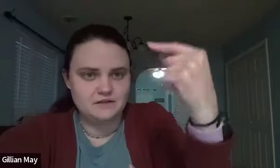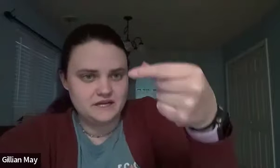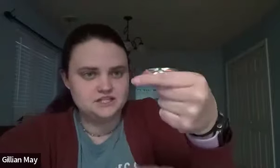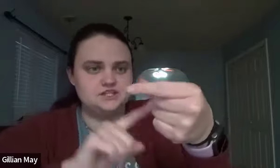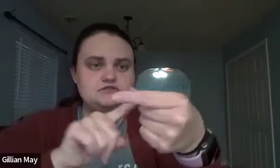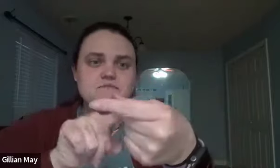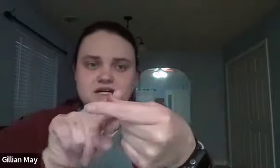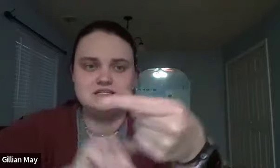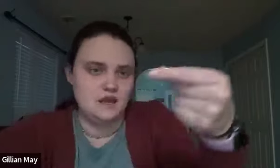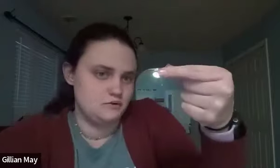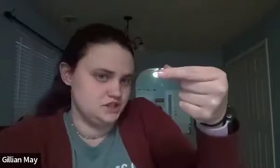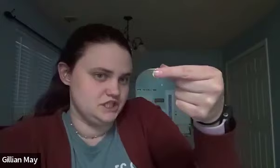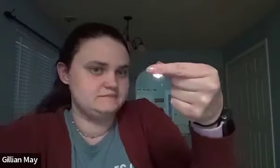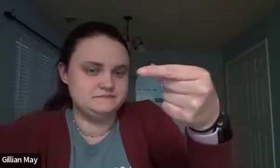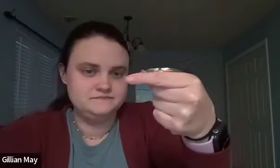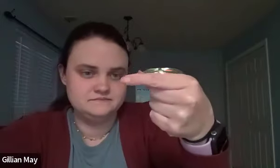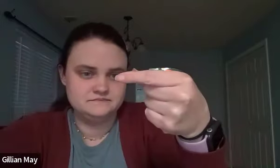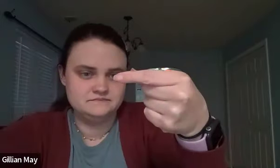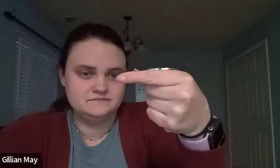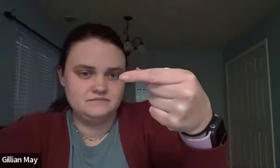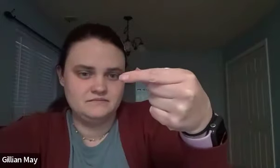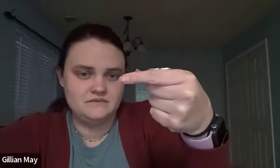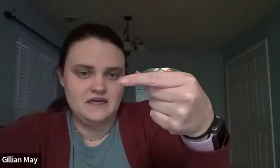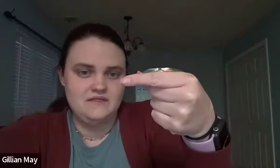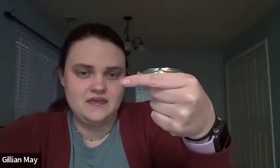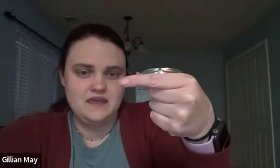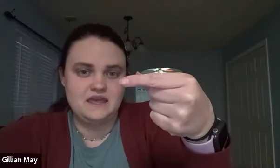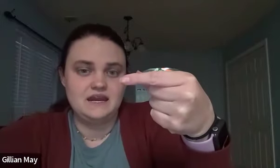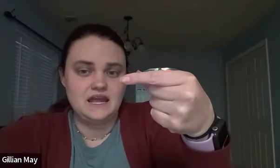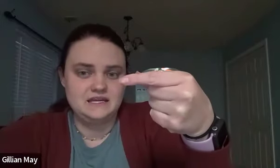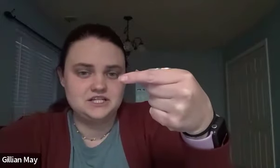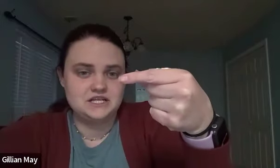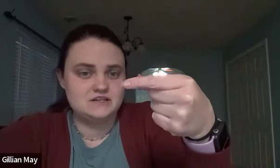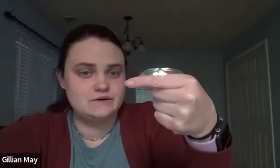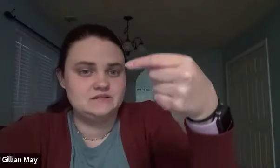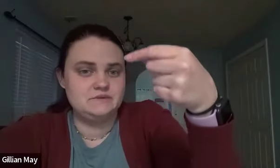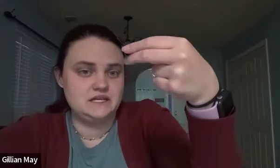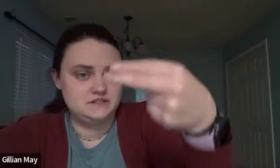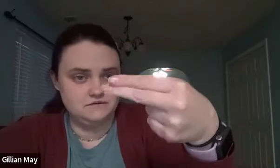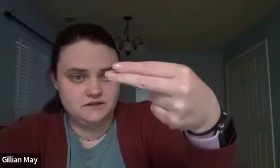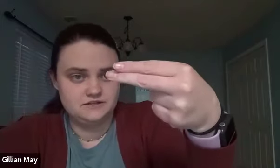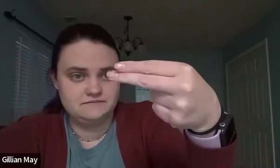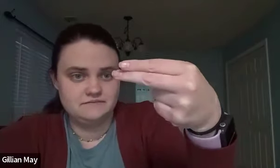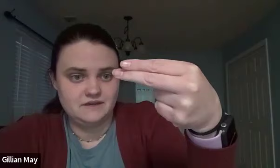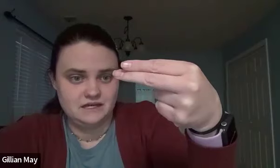little pinch because your thumb does stick out with the G. And then H is going to be 2 fingers,